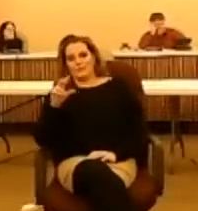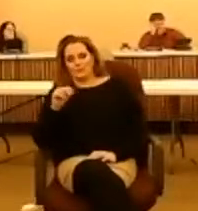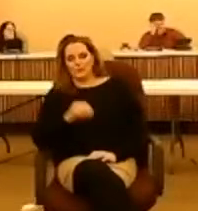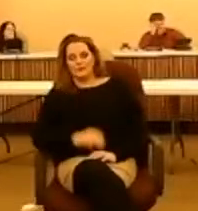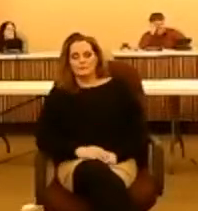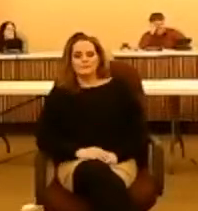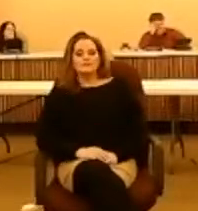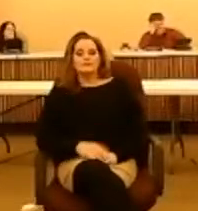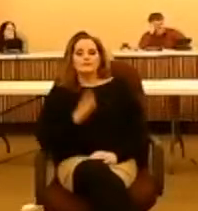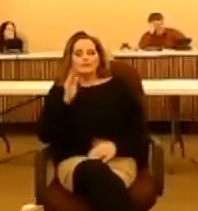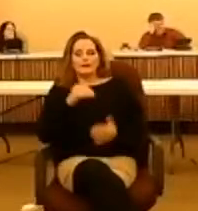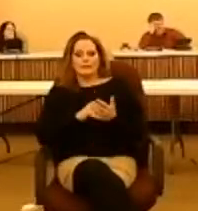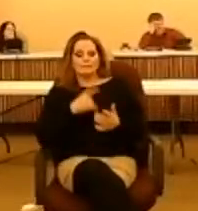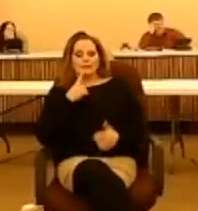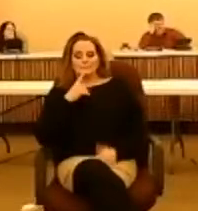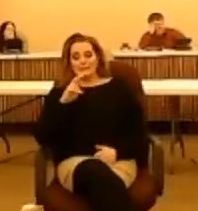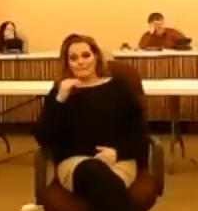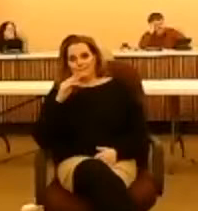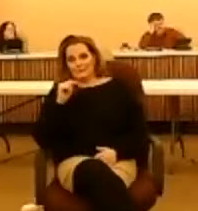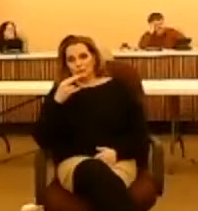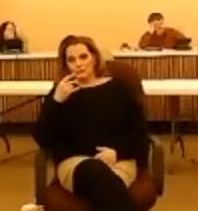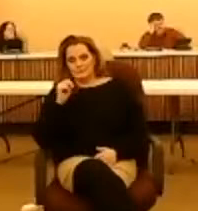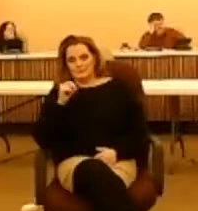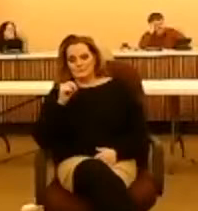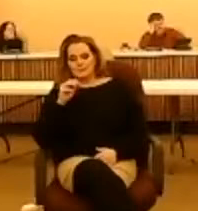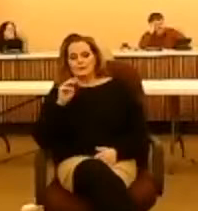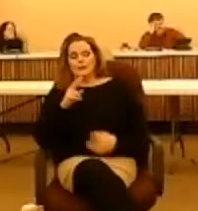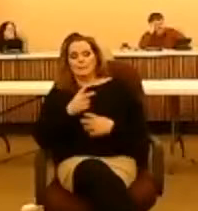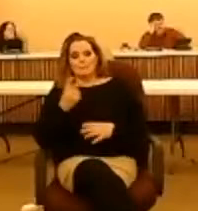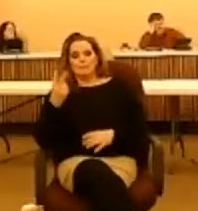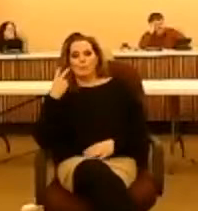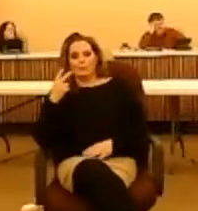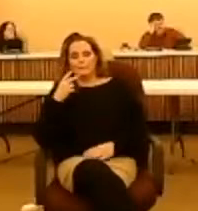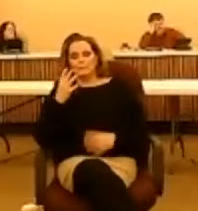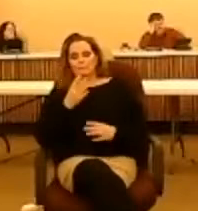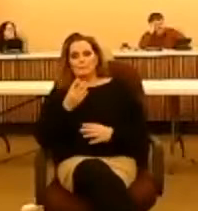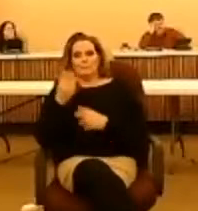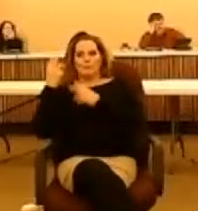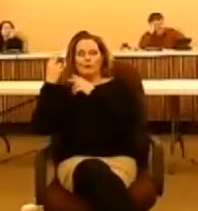And, you know, again, that's at Veterans Memorial Park. Your best bet is to go to